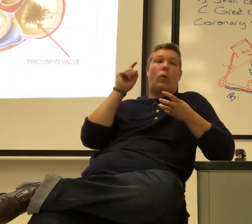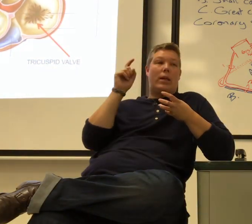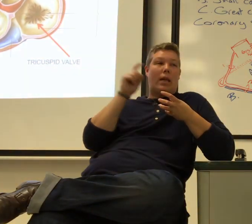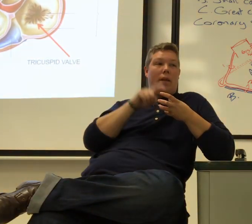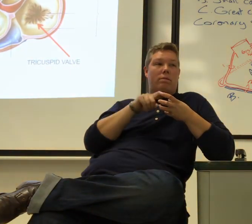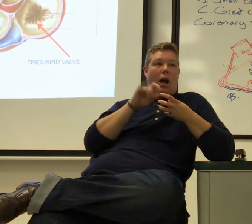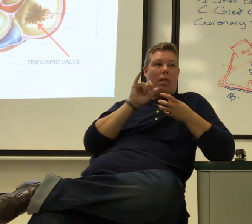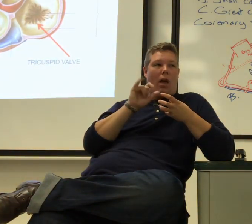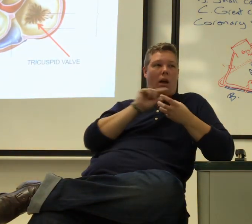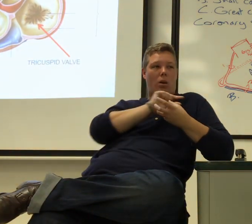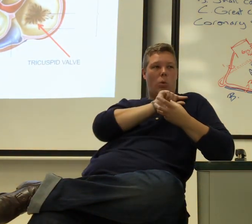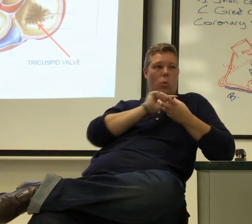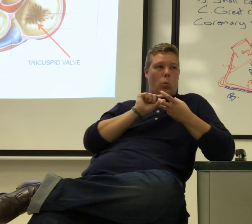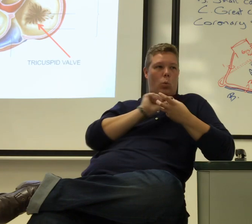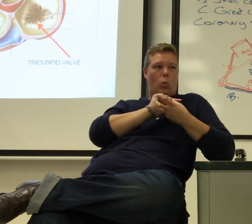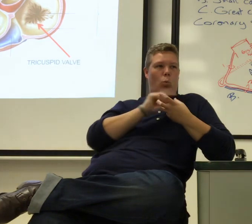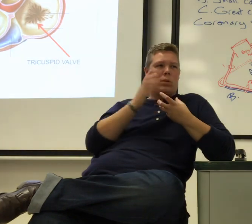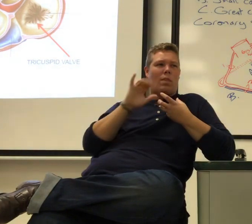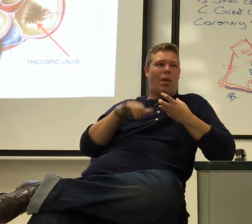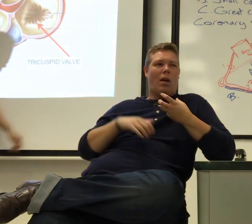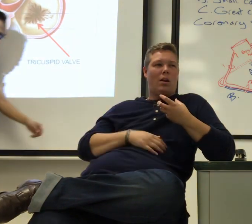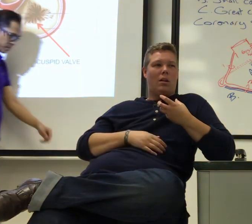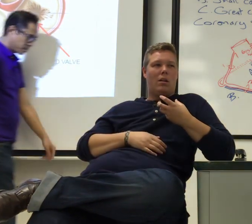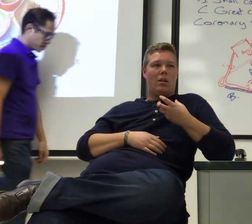You just wrote it down.